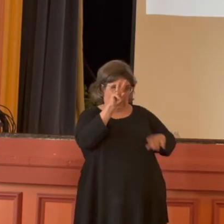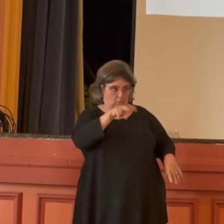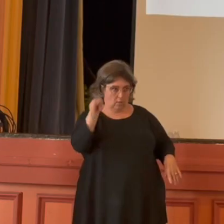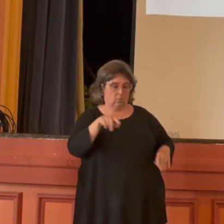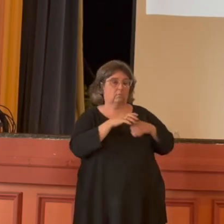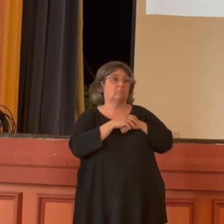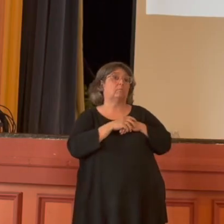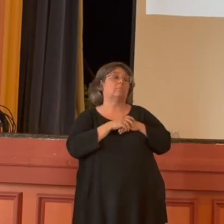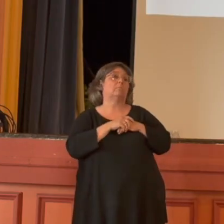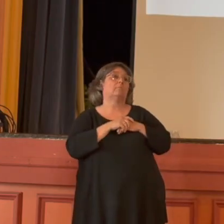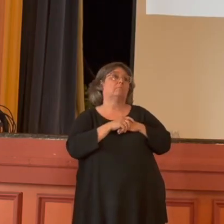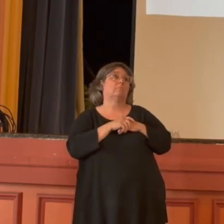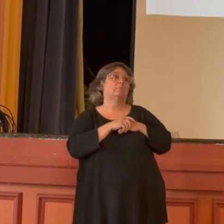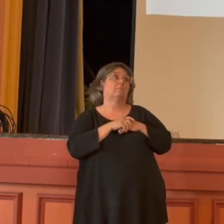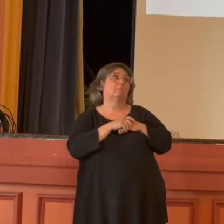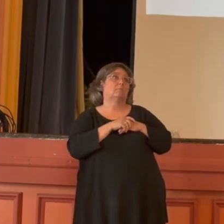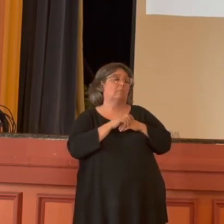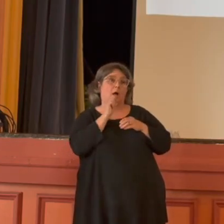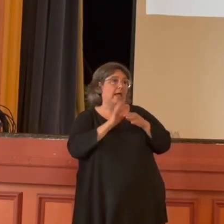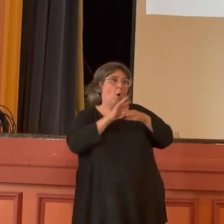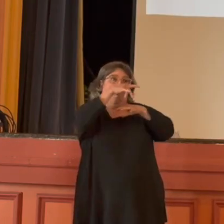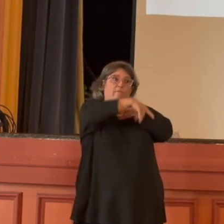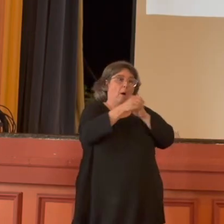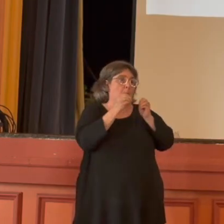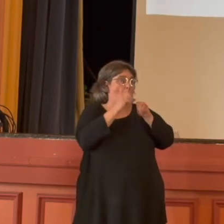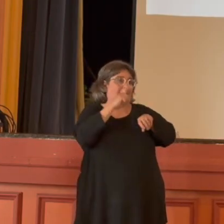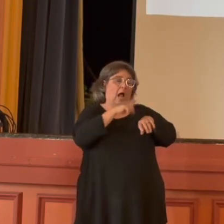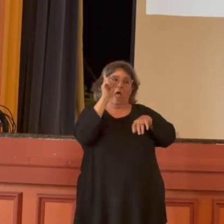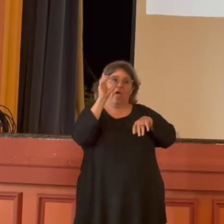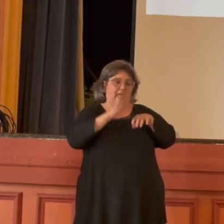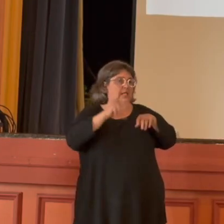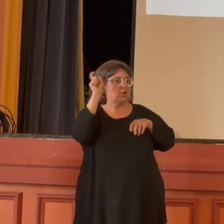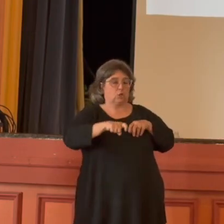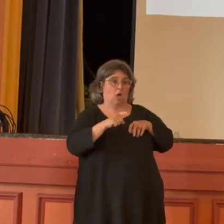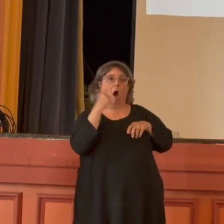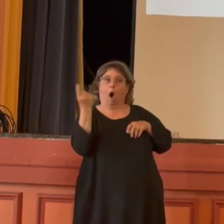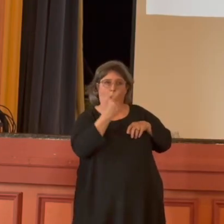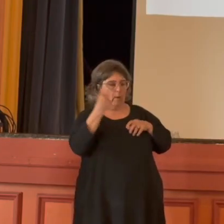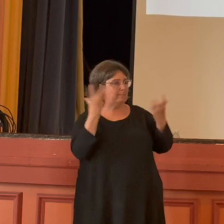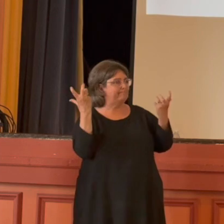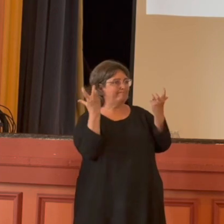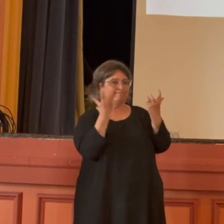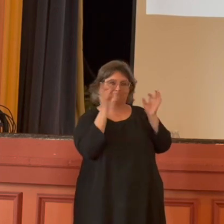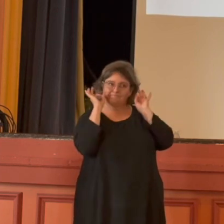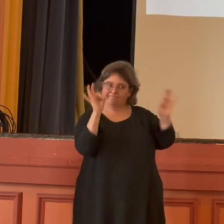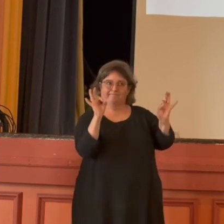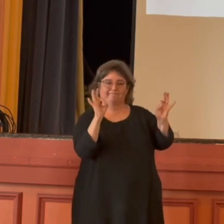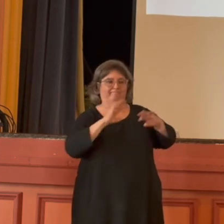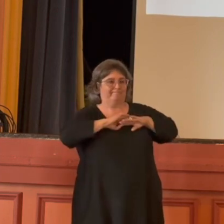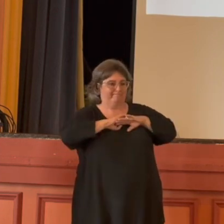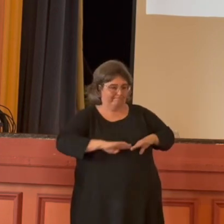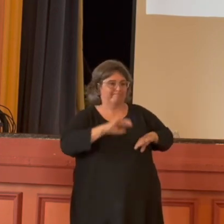2022, they don't overflow more times than they're supposed to. They're already in compliance. We have met our